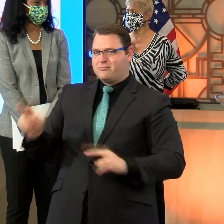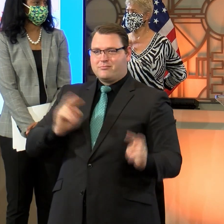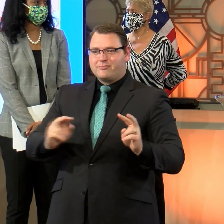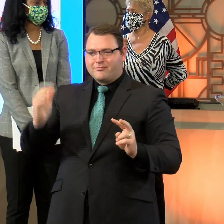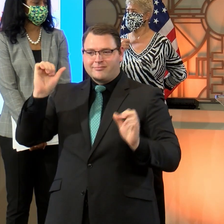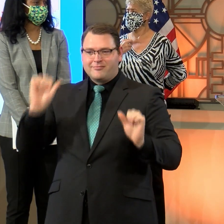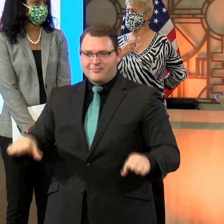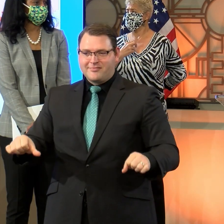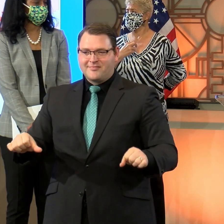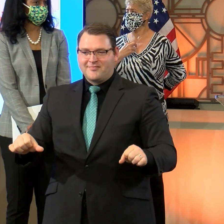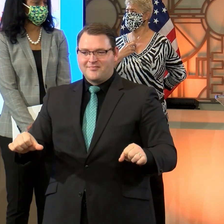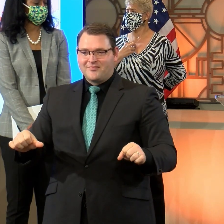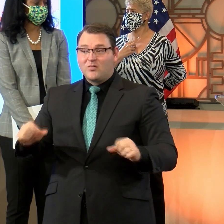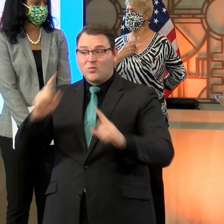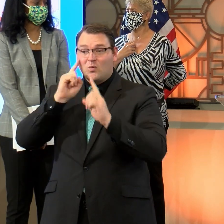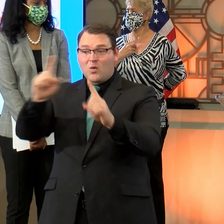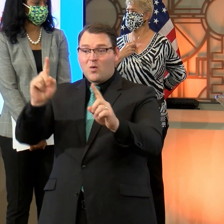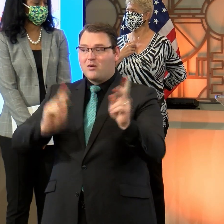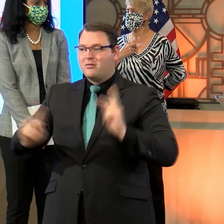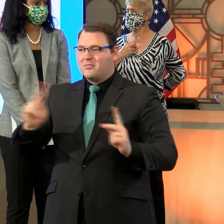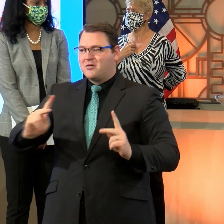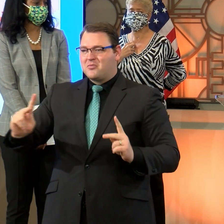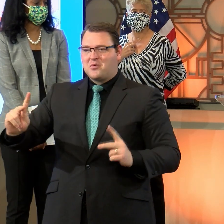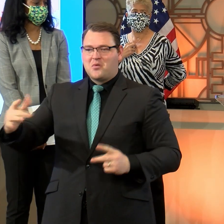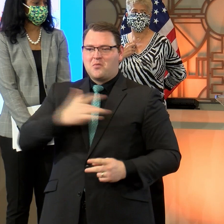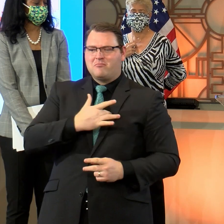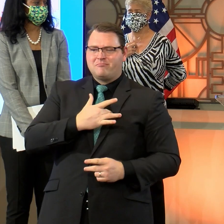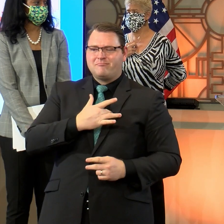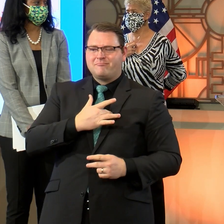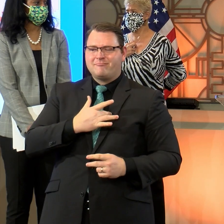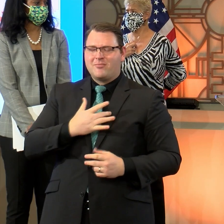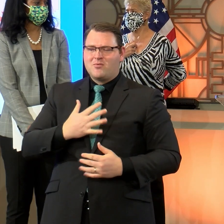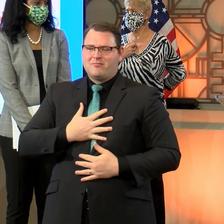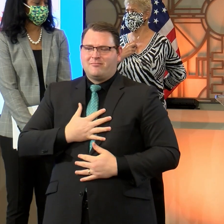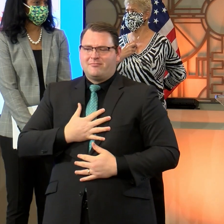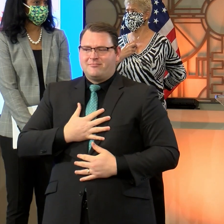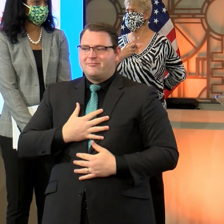heart, mind, and soul. On